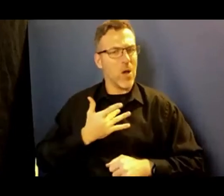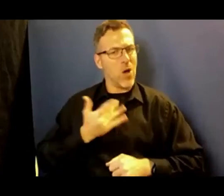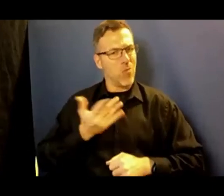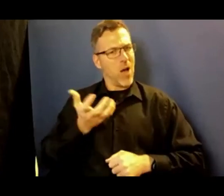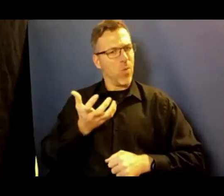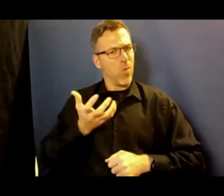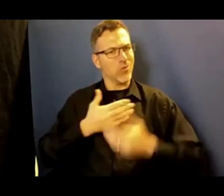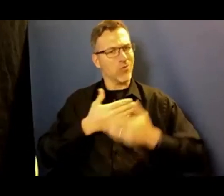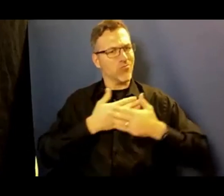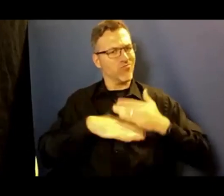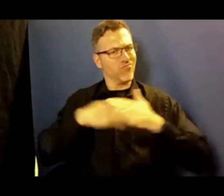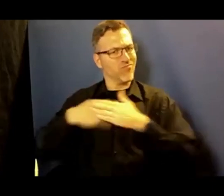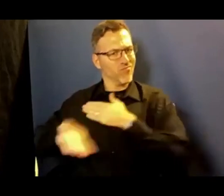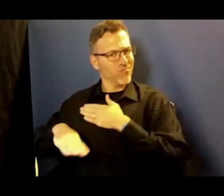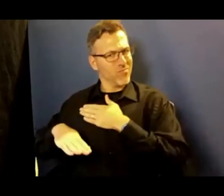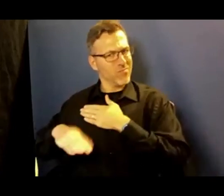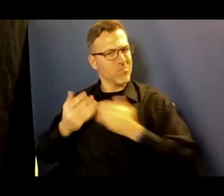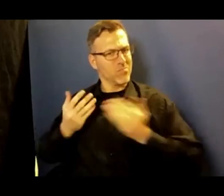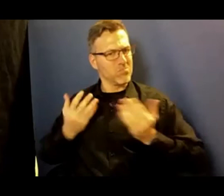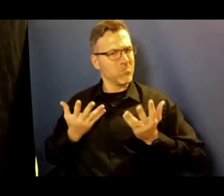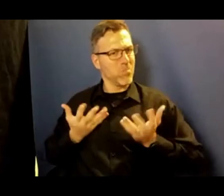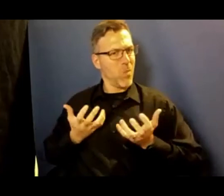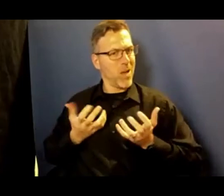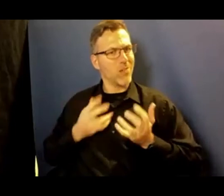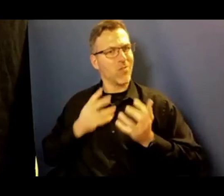and it's incredibly important to all of us.